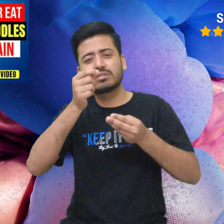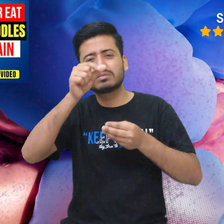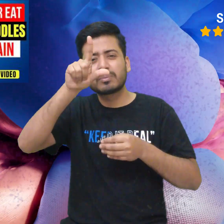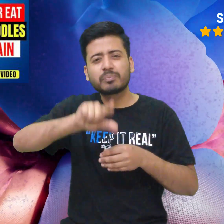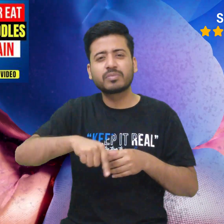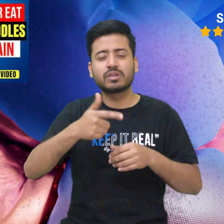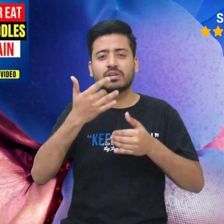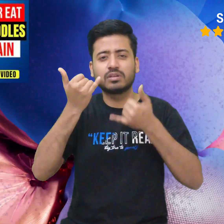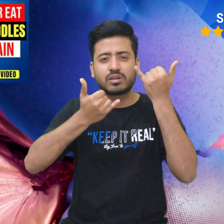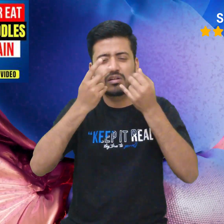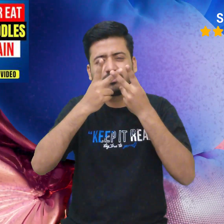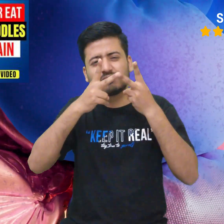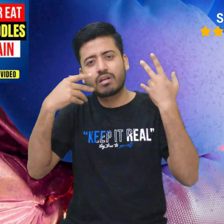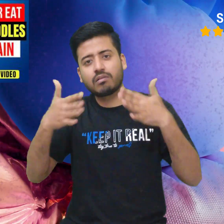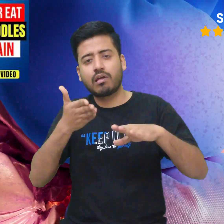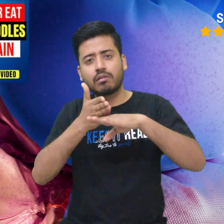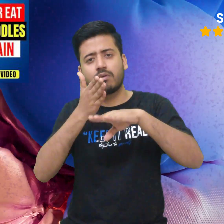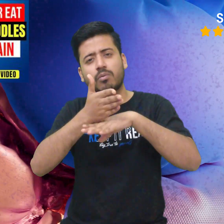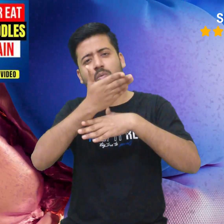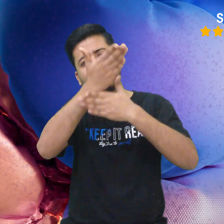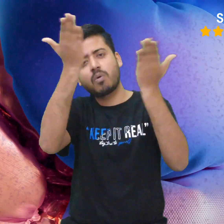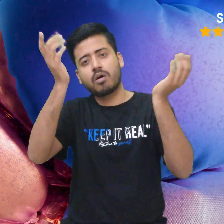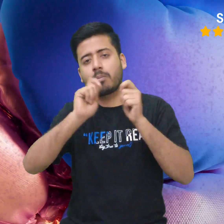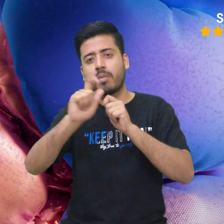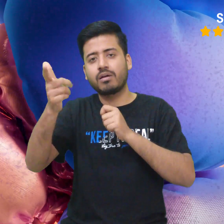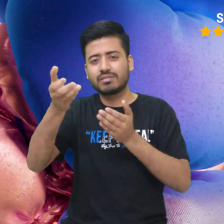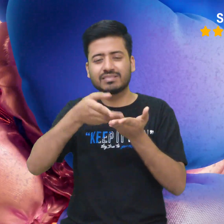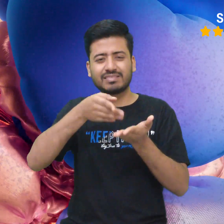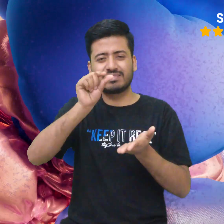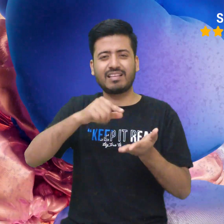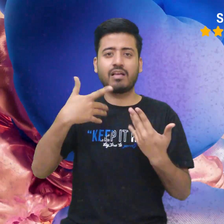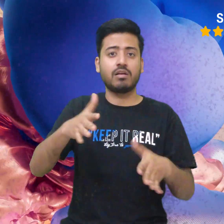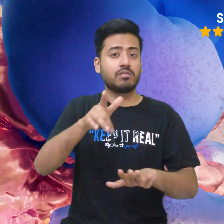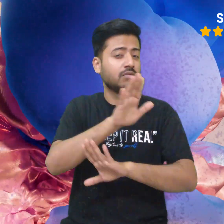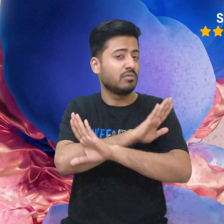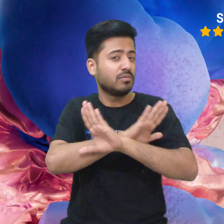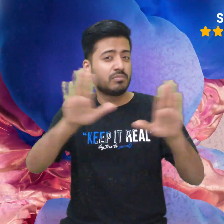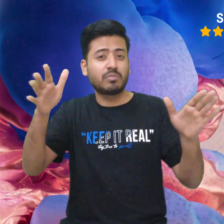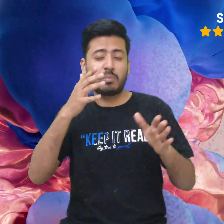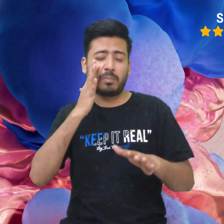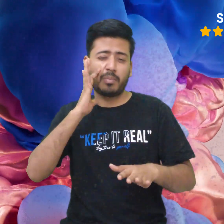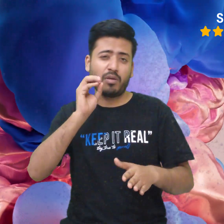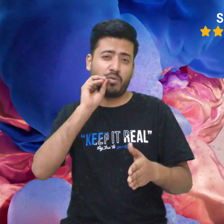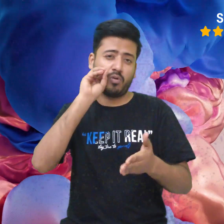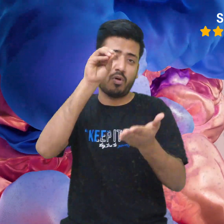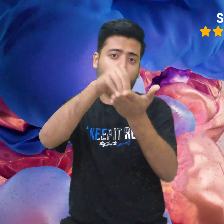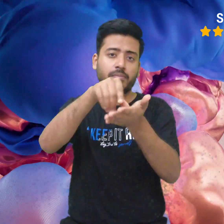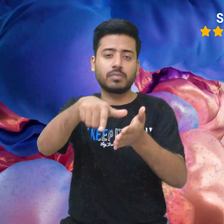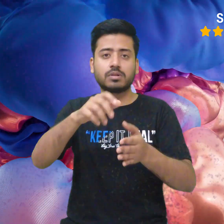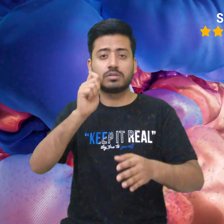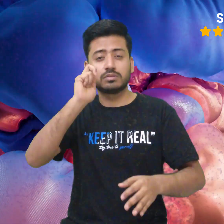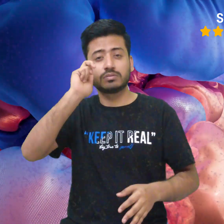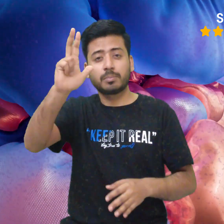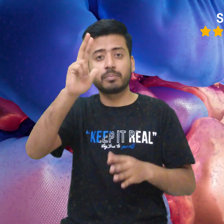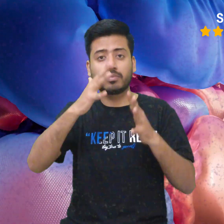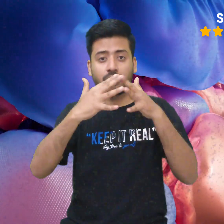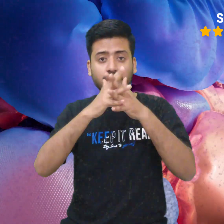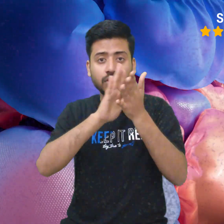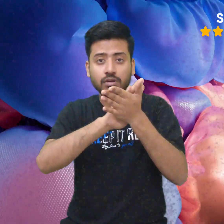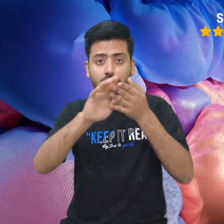factor, she told Daily Mail. The USDA, United States Department of Agriculture, recommends people eat no more than